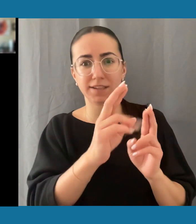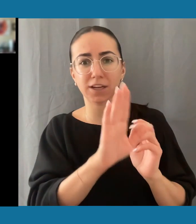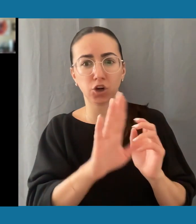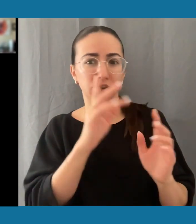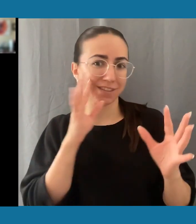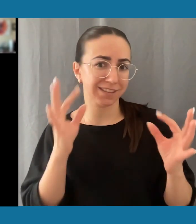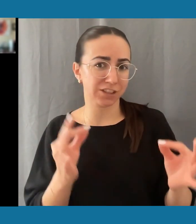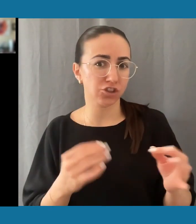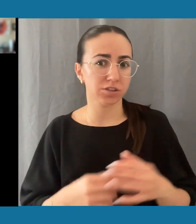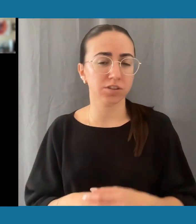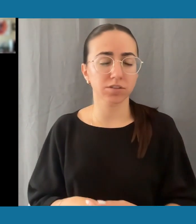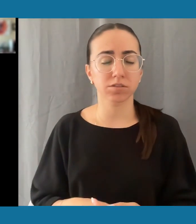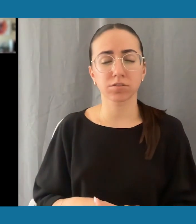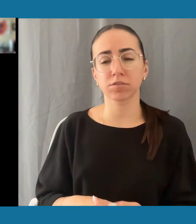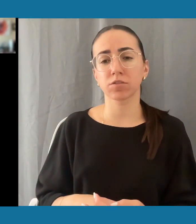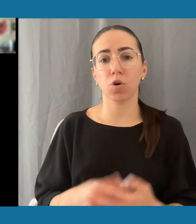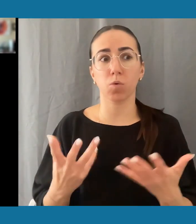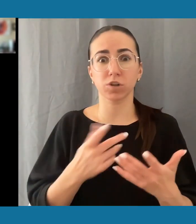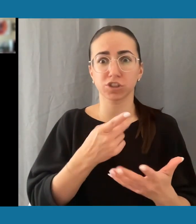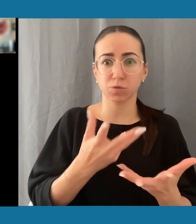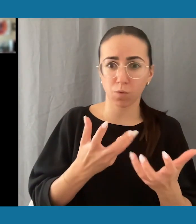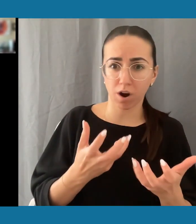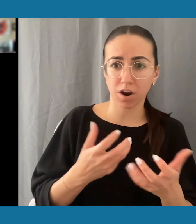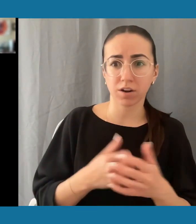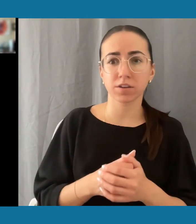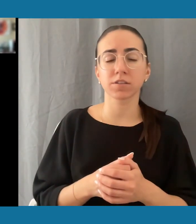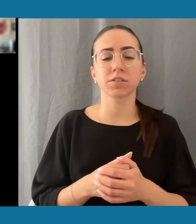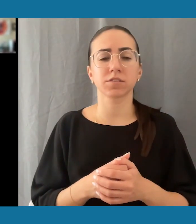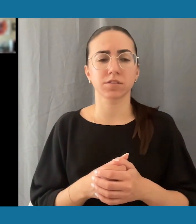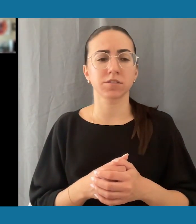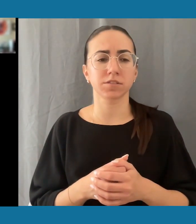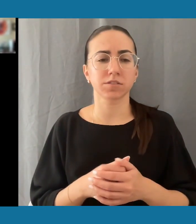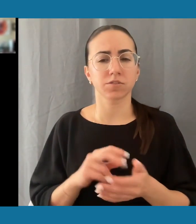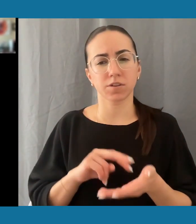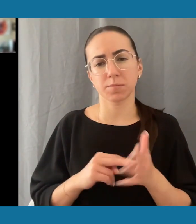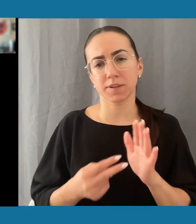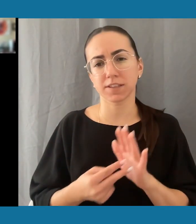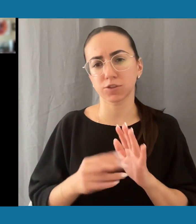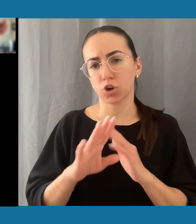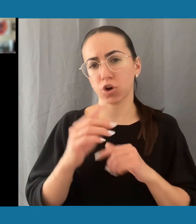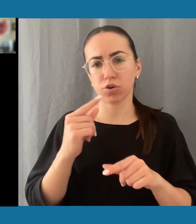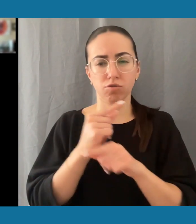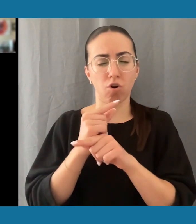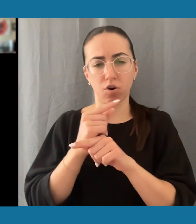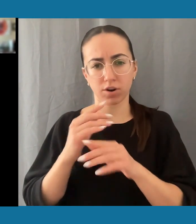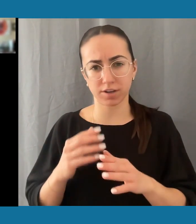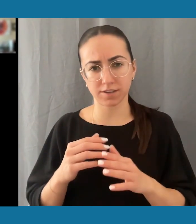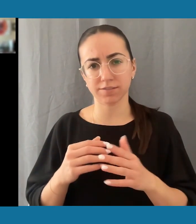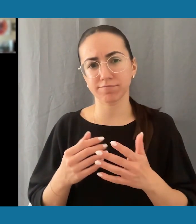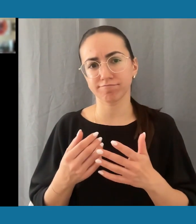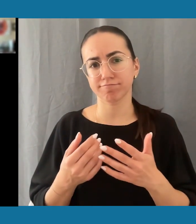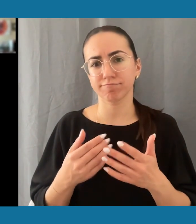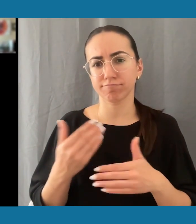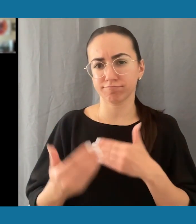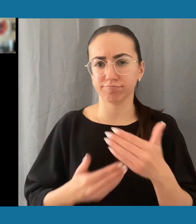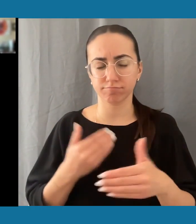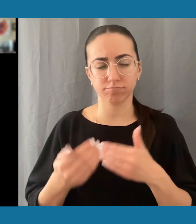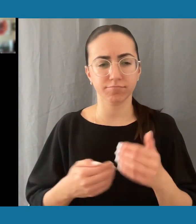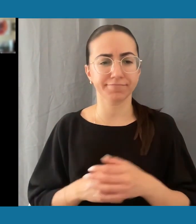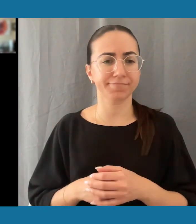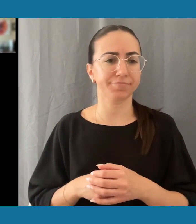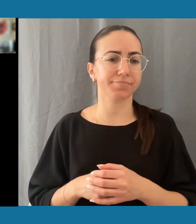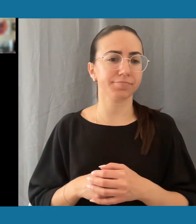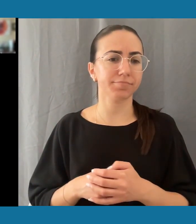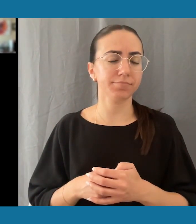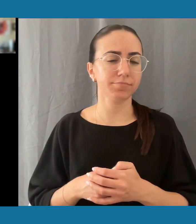able to terminate her guardianship and use supported decision-making. In 2014, the founding of the National